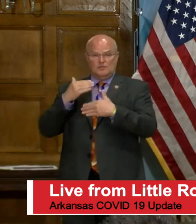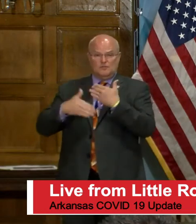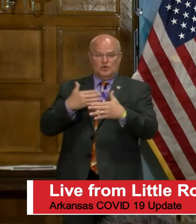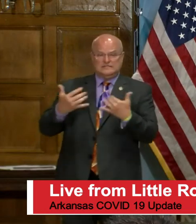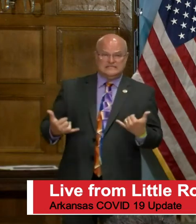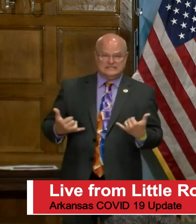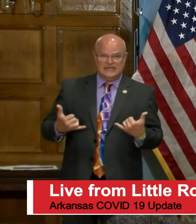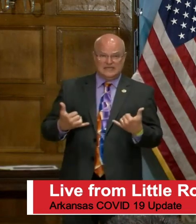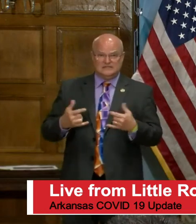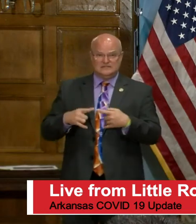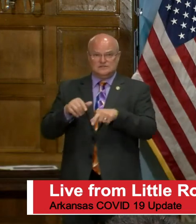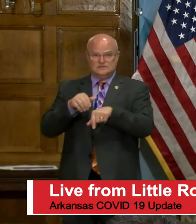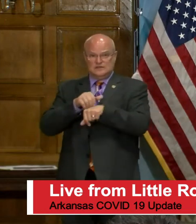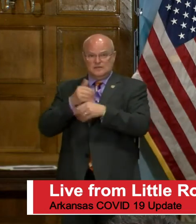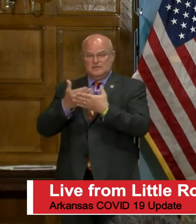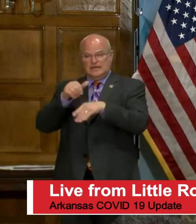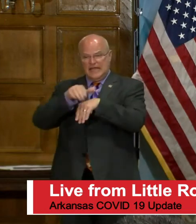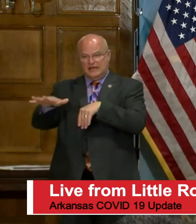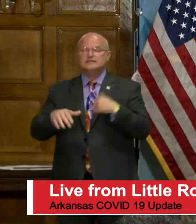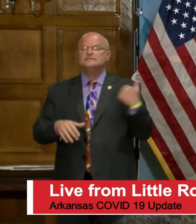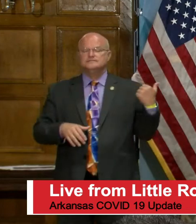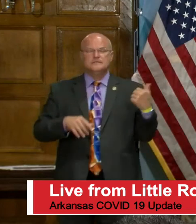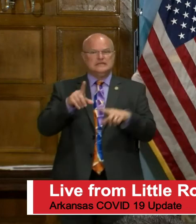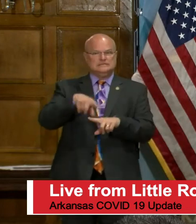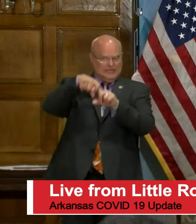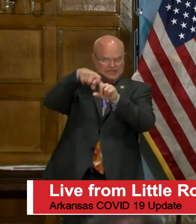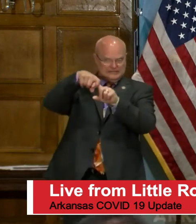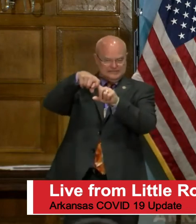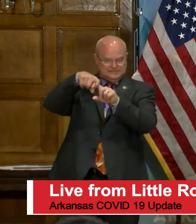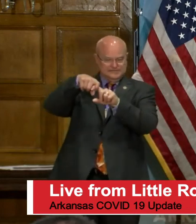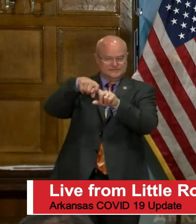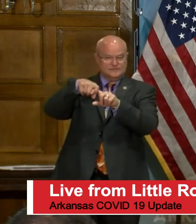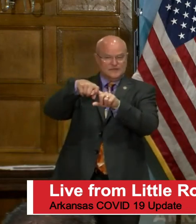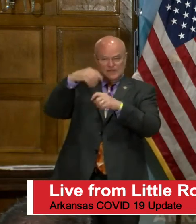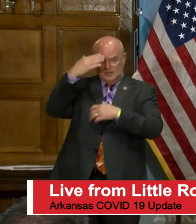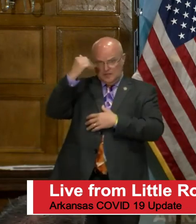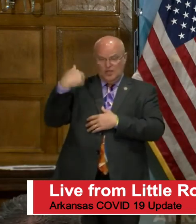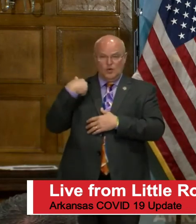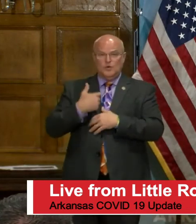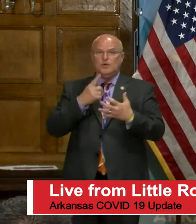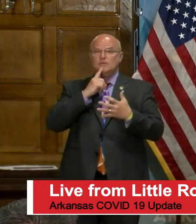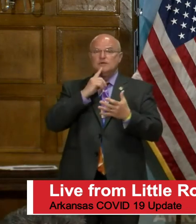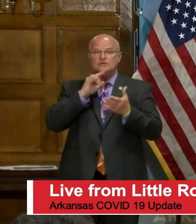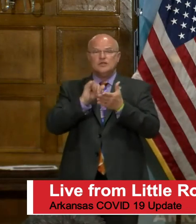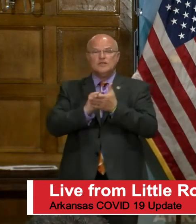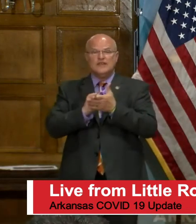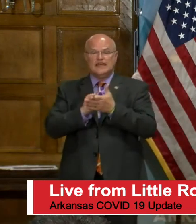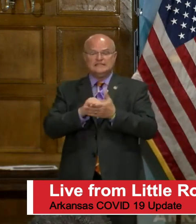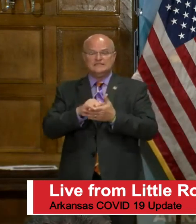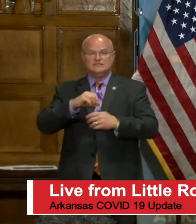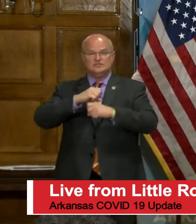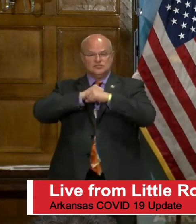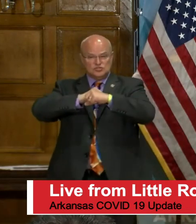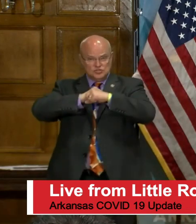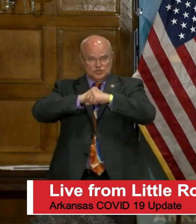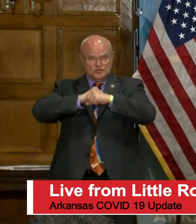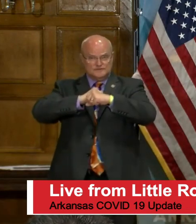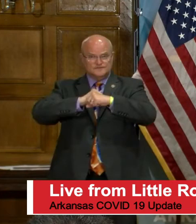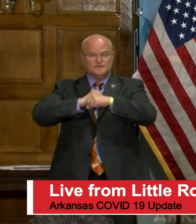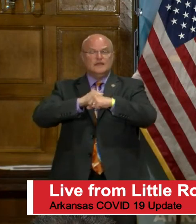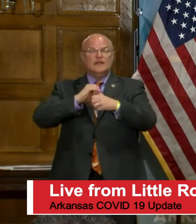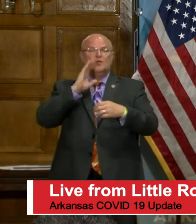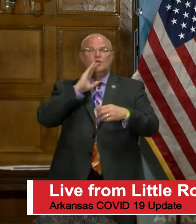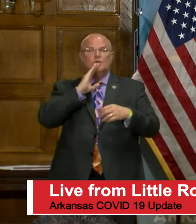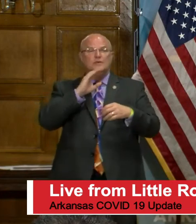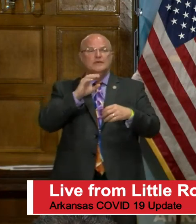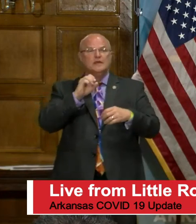being processed in order to get money out to them? No, it's on pause because we want to make sure that it's secure and that it will